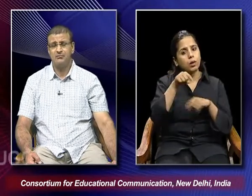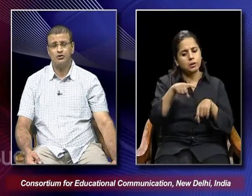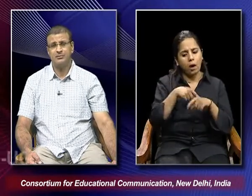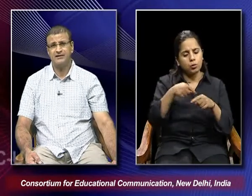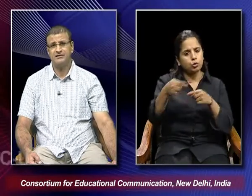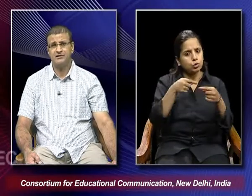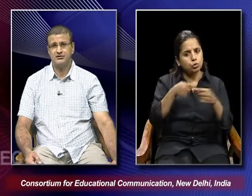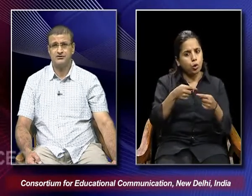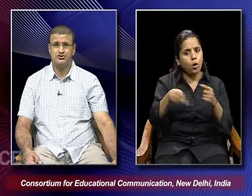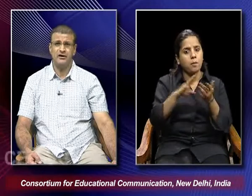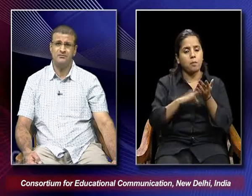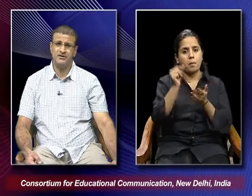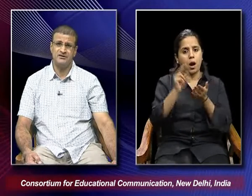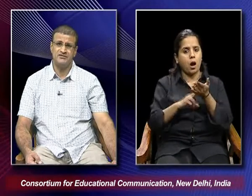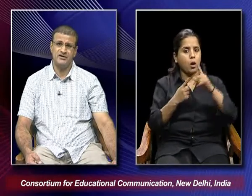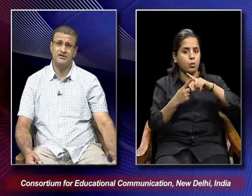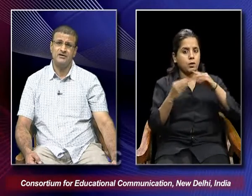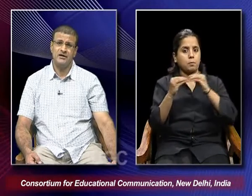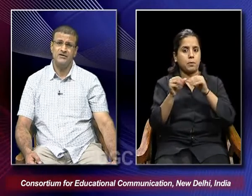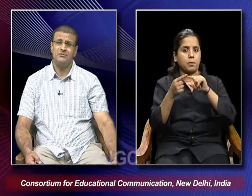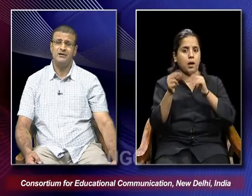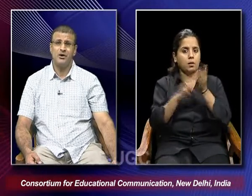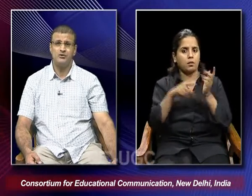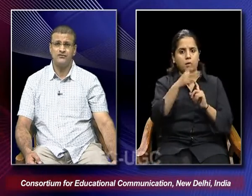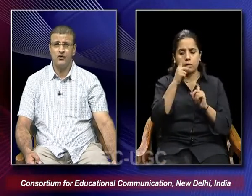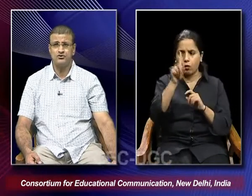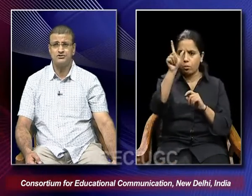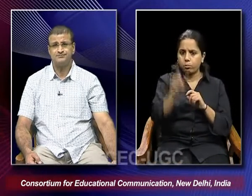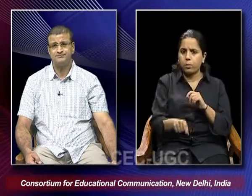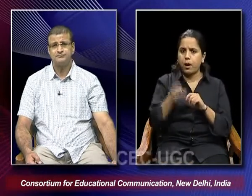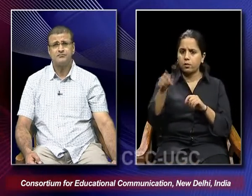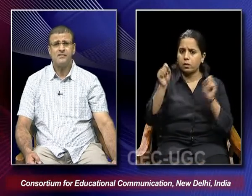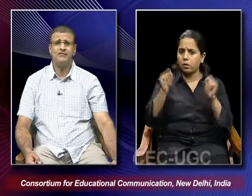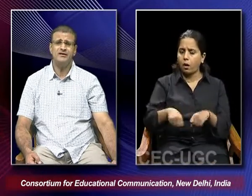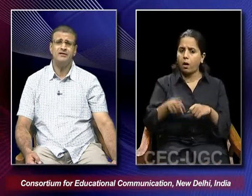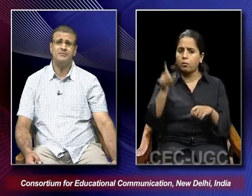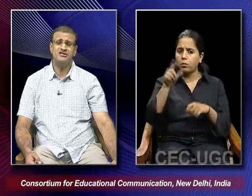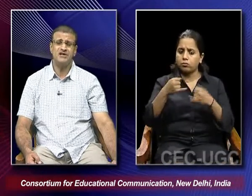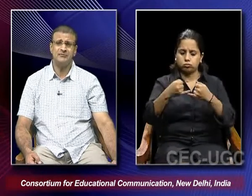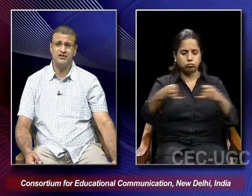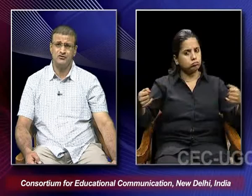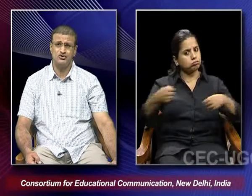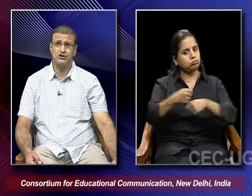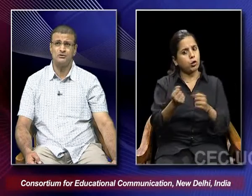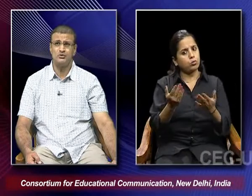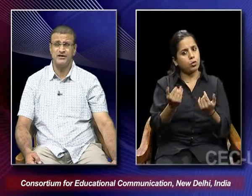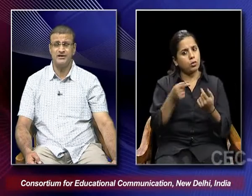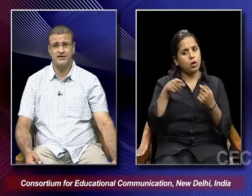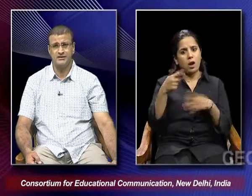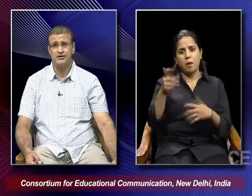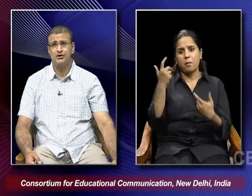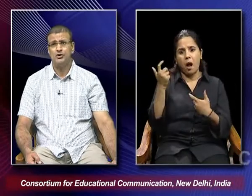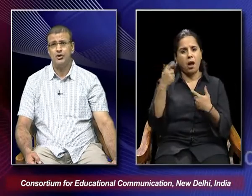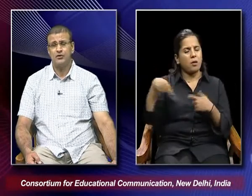and Mountbatten saw him in a way a one-man boundary force. When the British army was not able to take